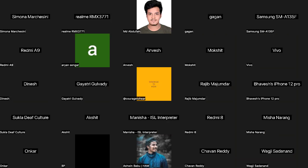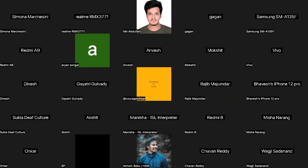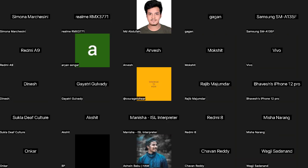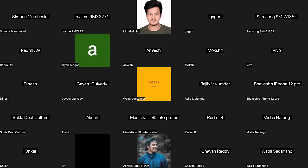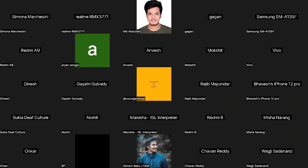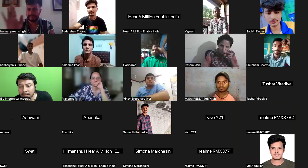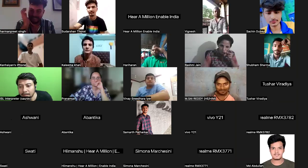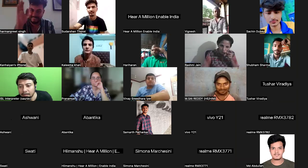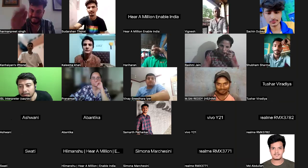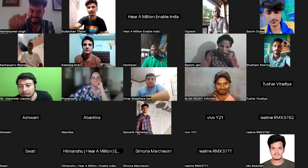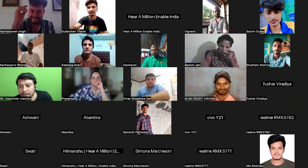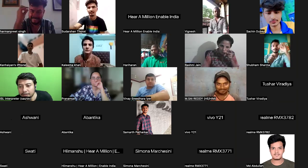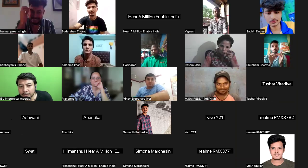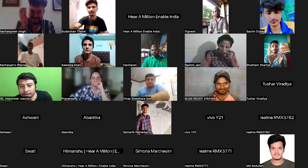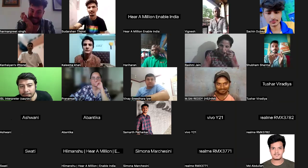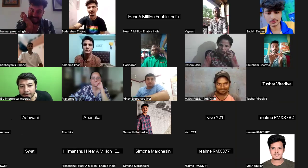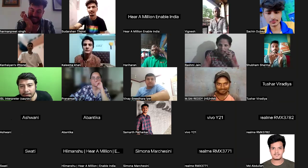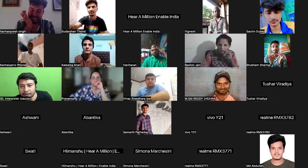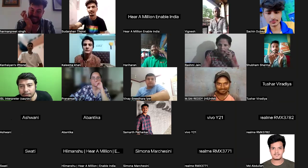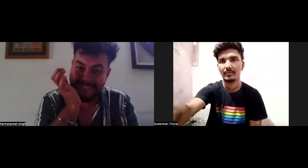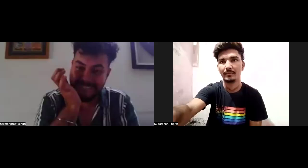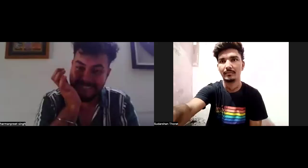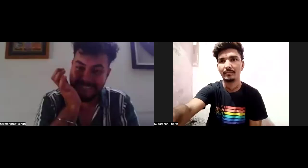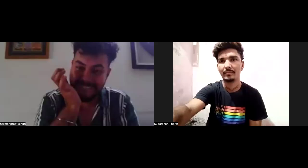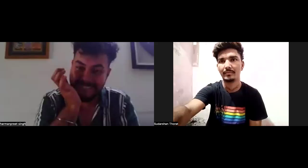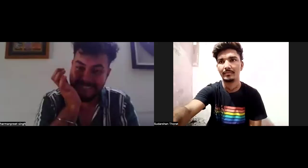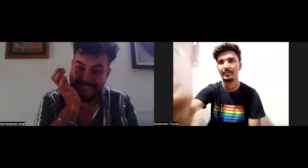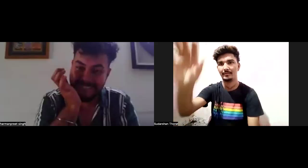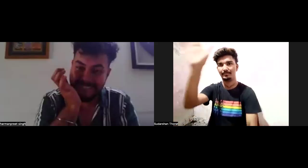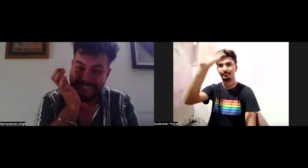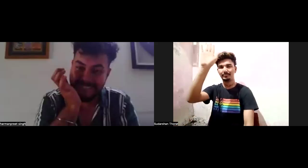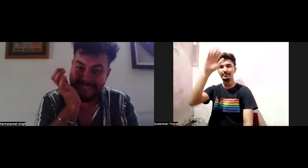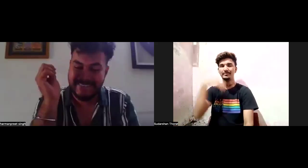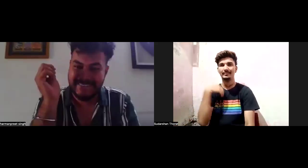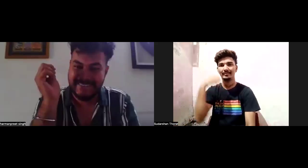Hi. Sorry, just to clarify, Sudarshan, can you please